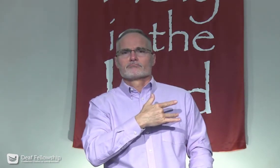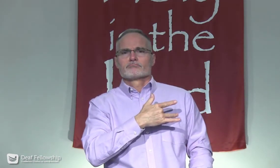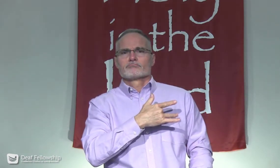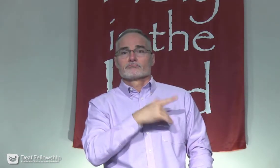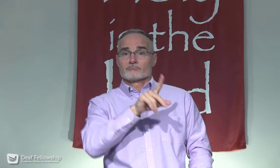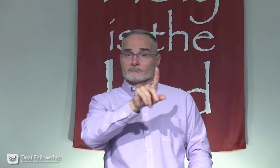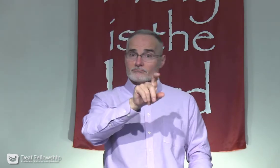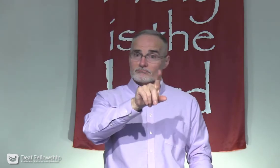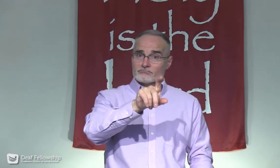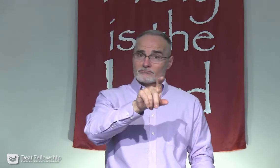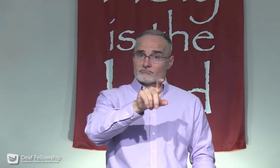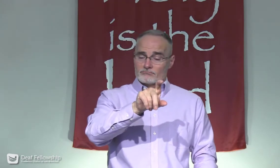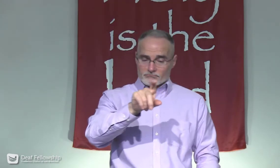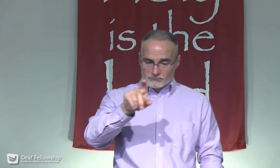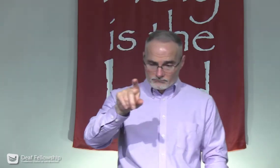Maybe all of that touched him.